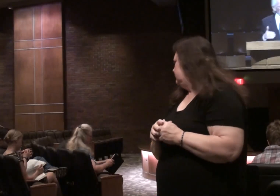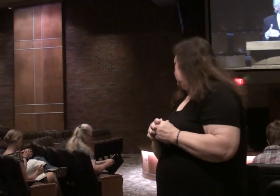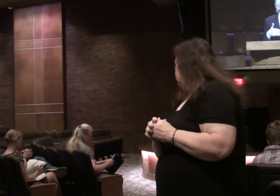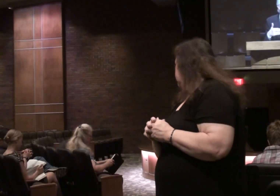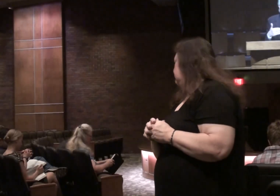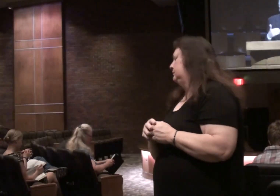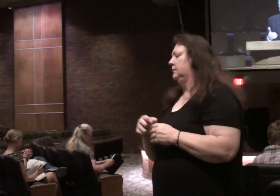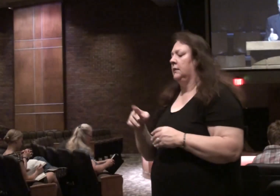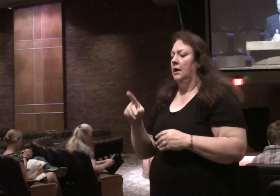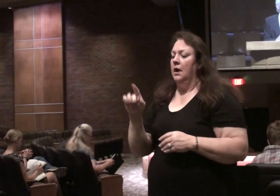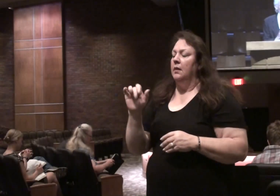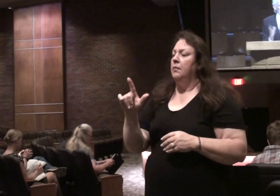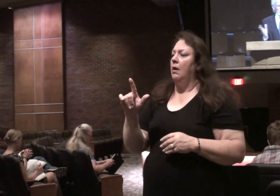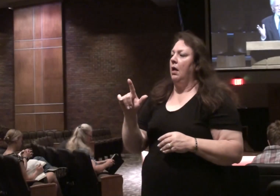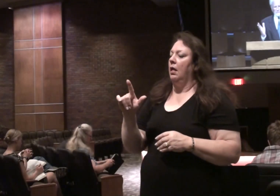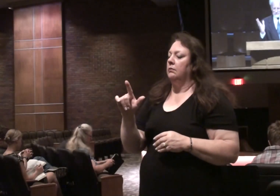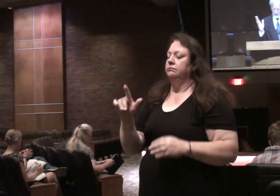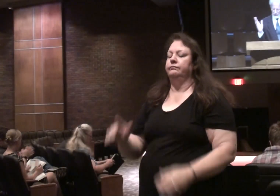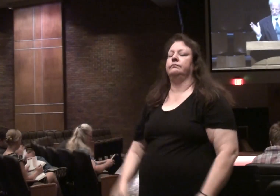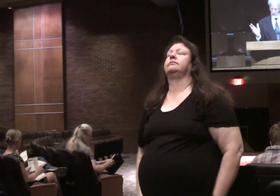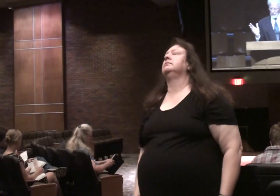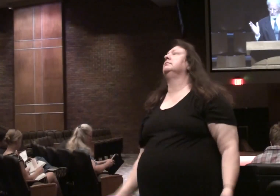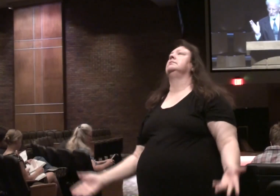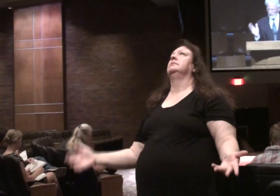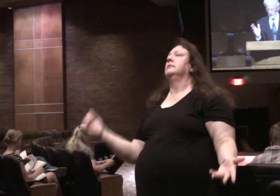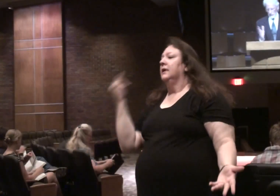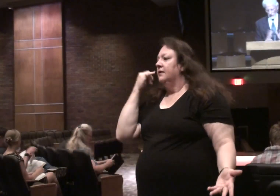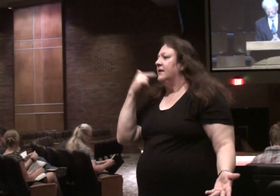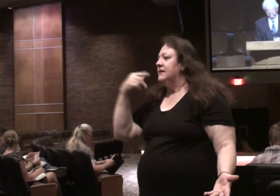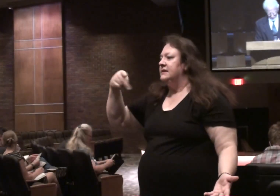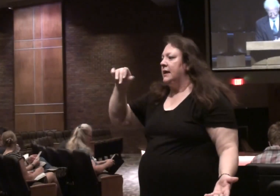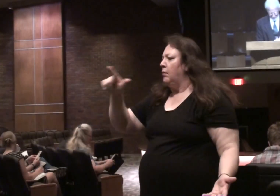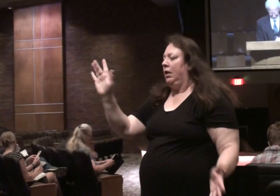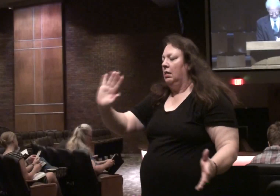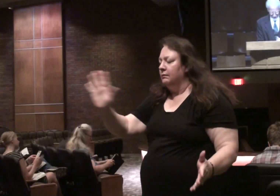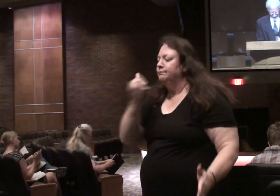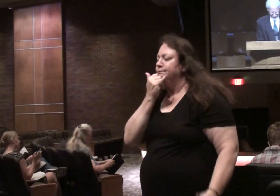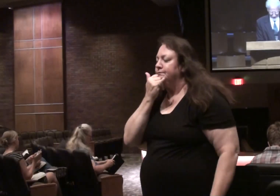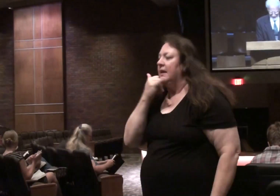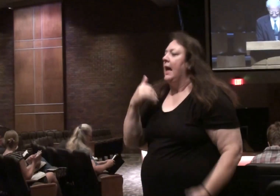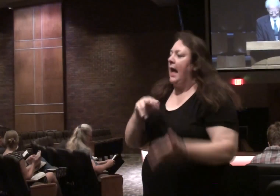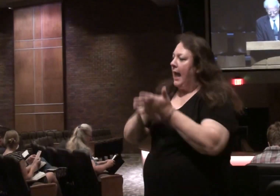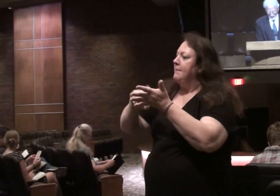Paul is talking about, if I say Paul, I mean Solomon.